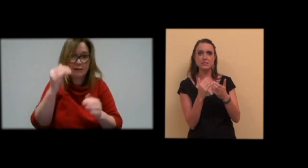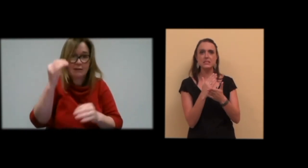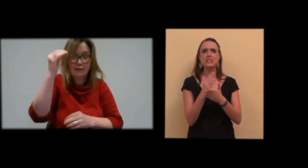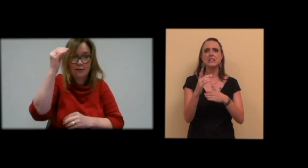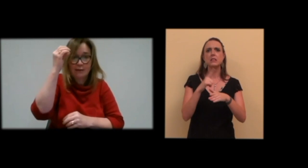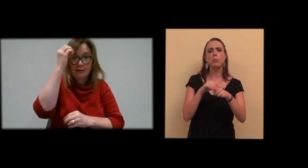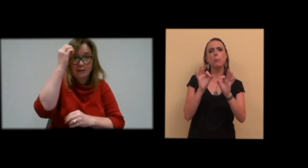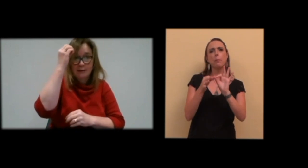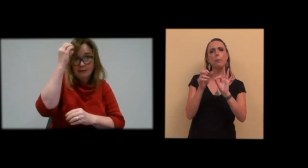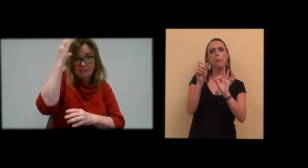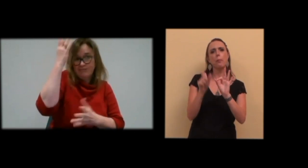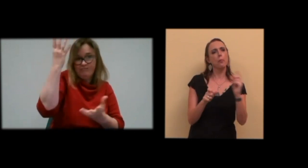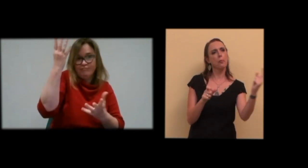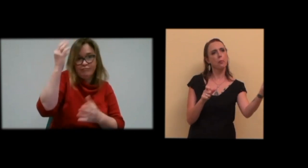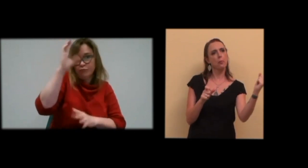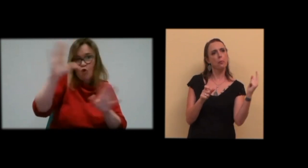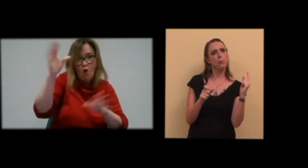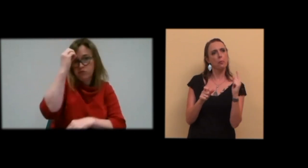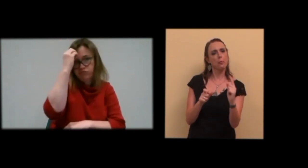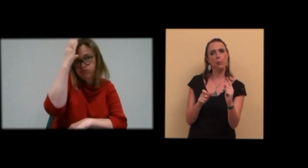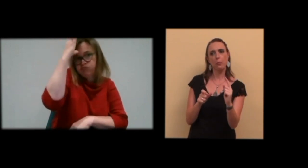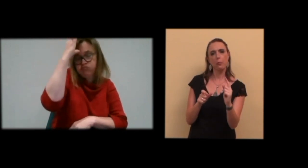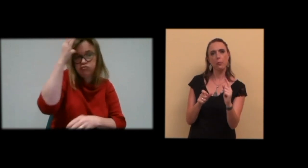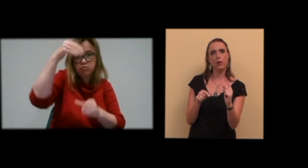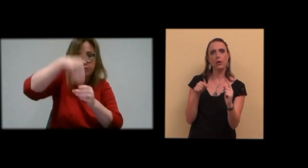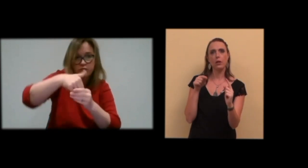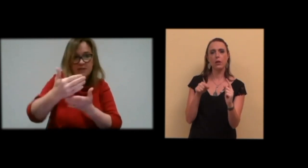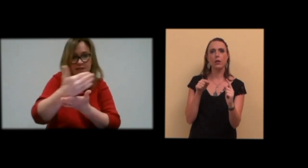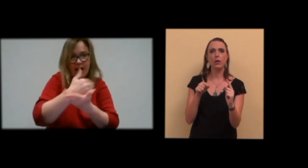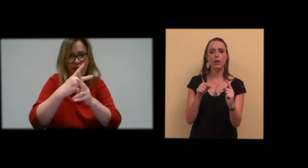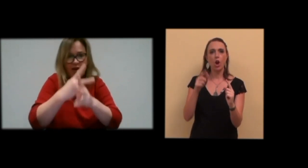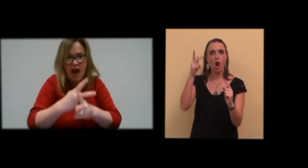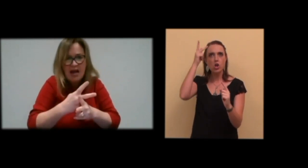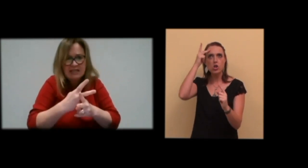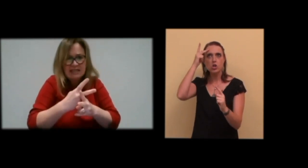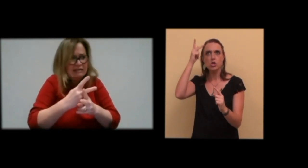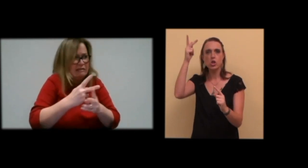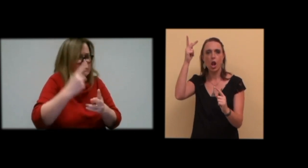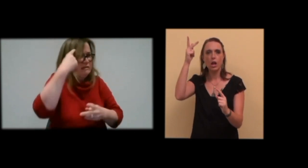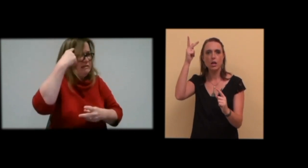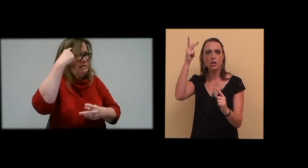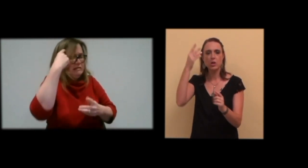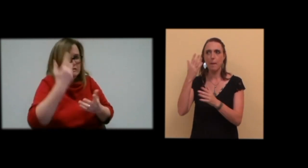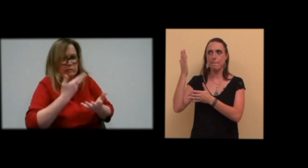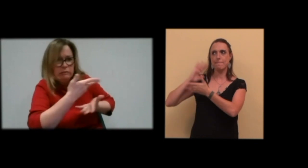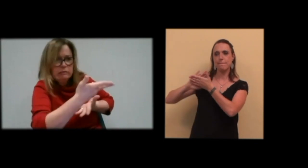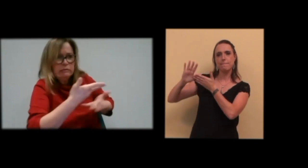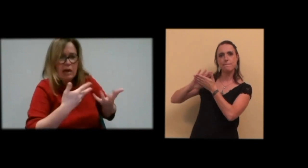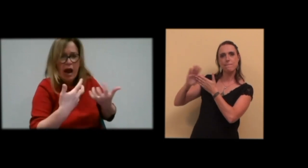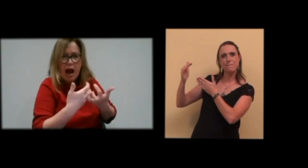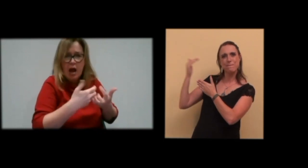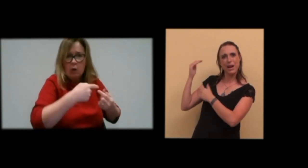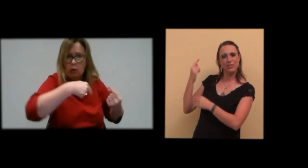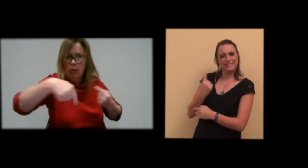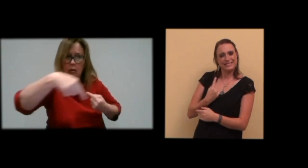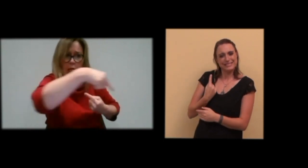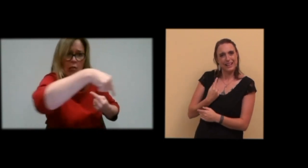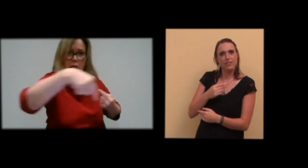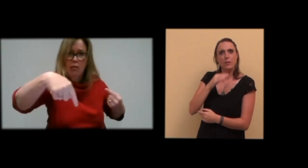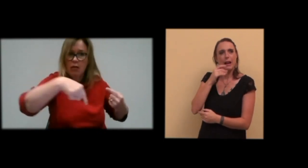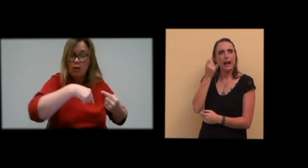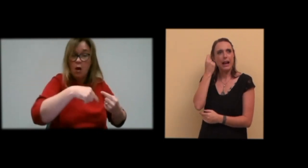great, but sometimes that interpreter that they bring into that assessment process hasn't got the knowledge and